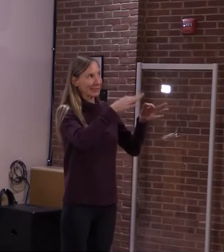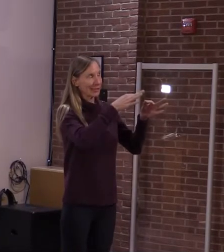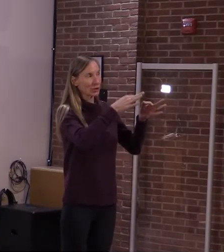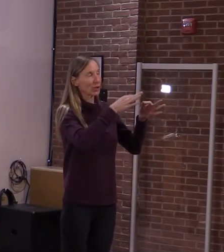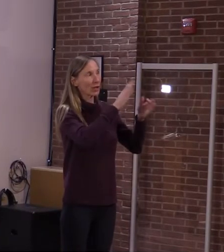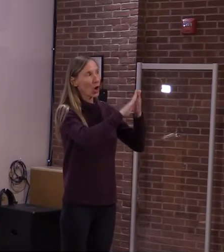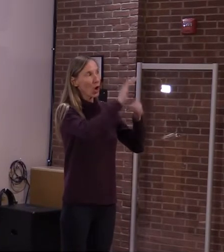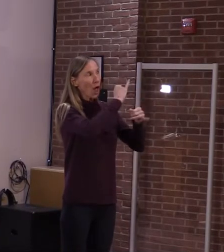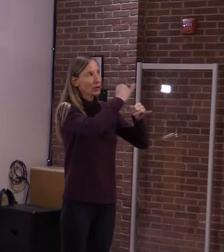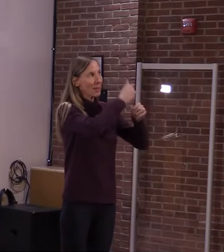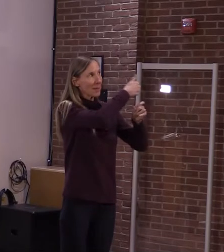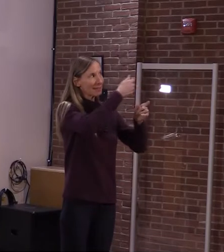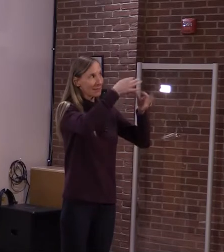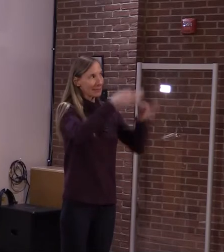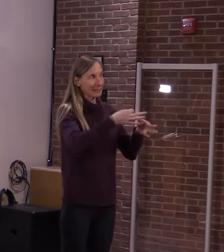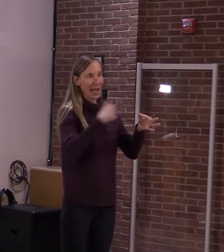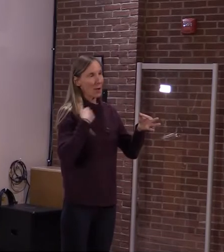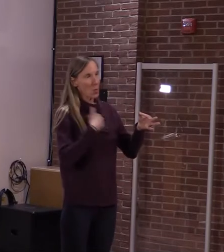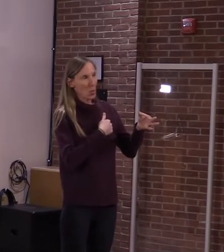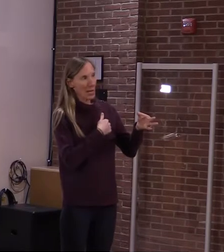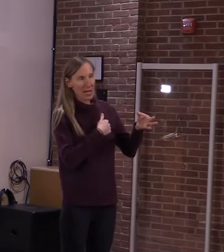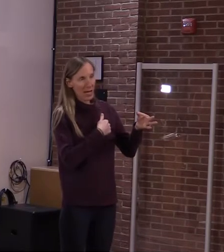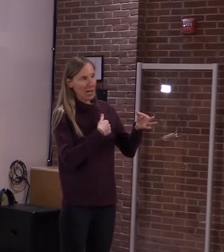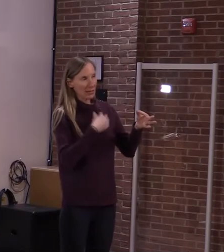as well to figure out if they want to have